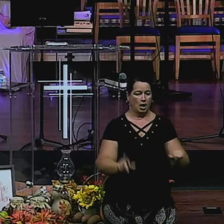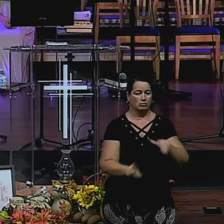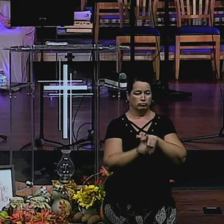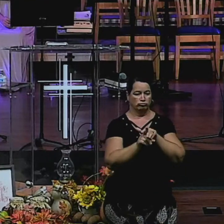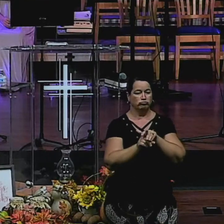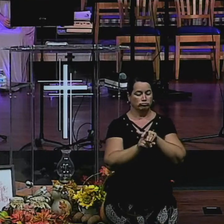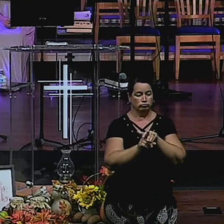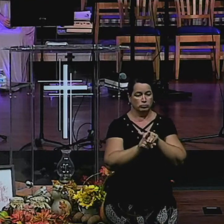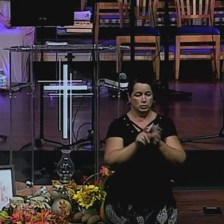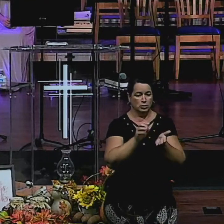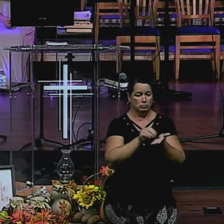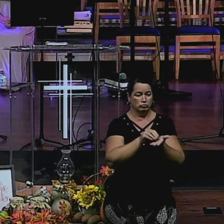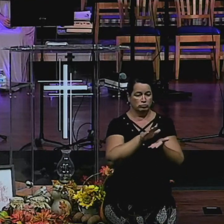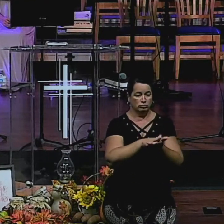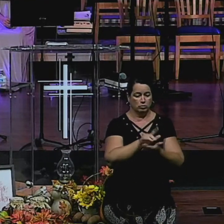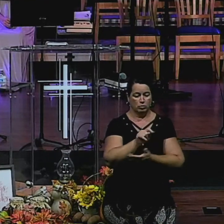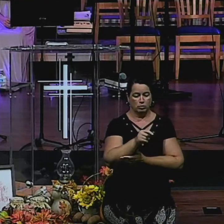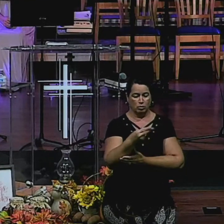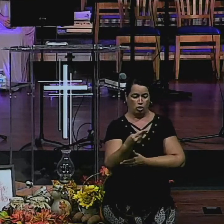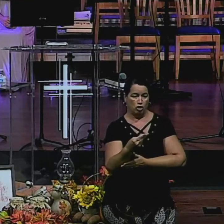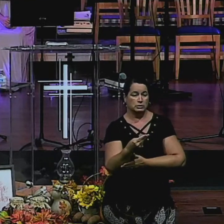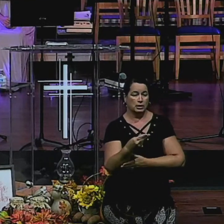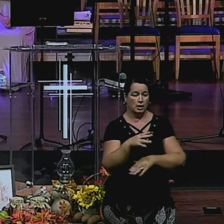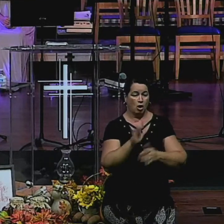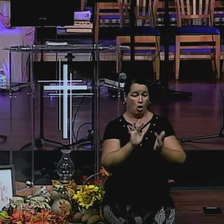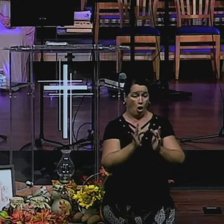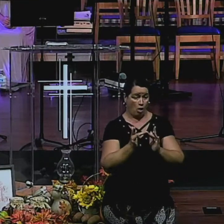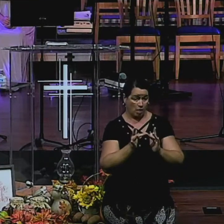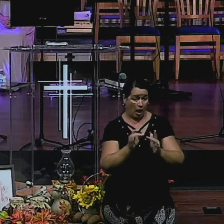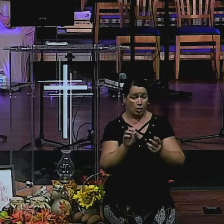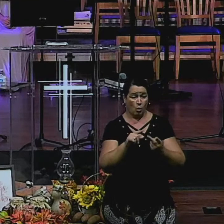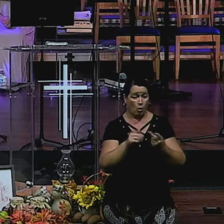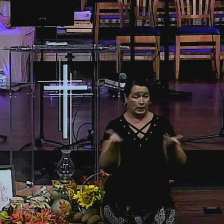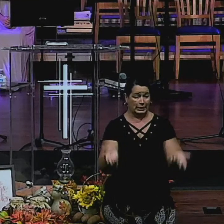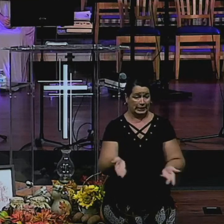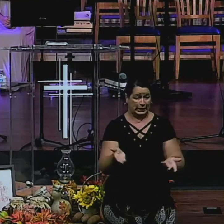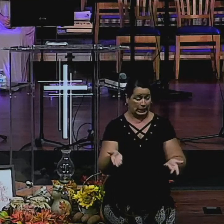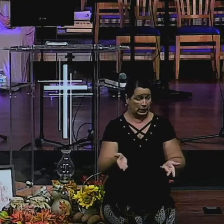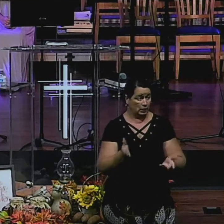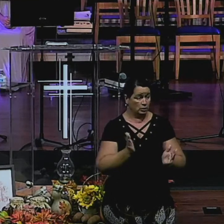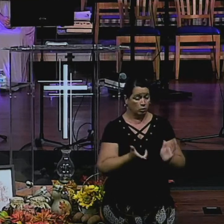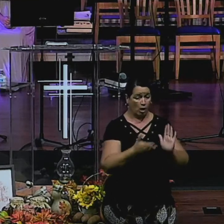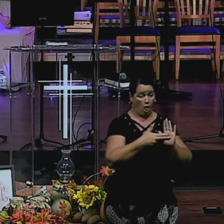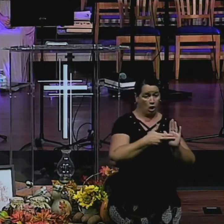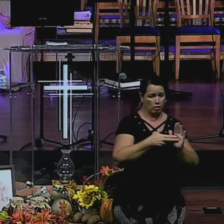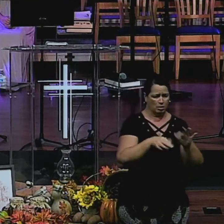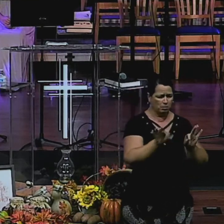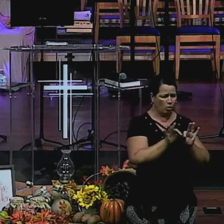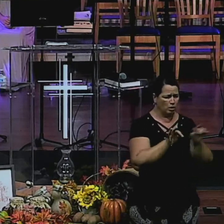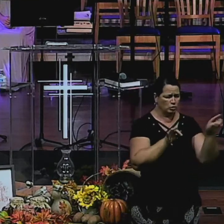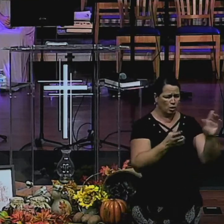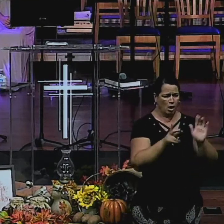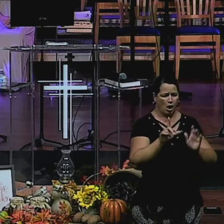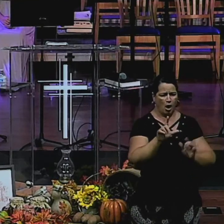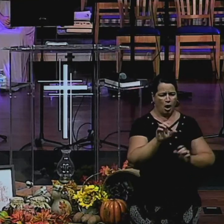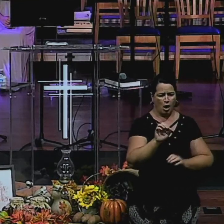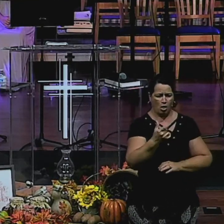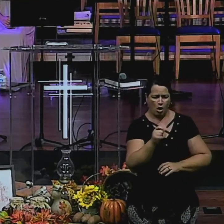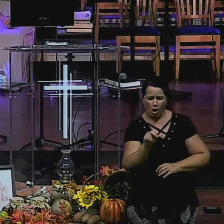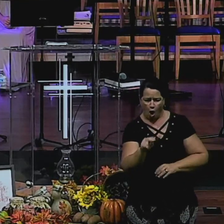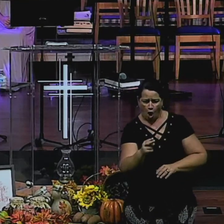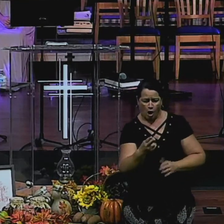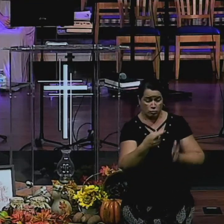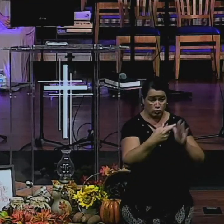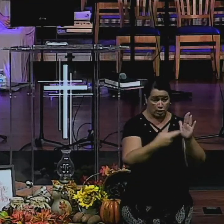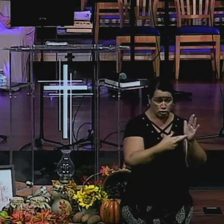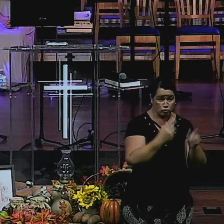for November 5th, and whether you go online. And Ms. Stacy, do you want us to log on? Is it important to you that we log on and register?